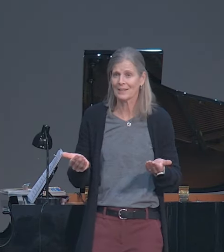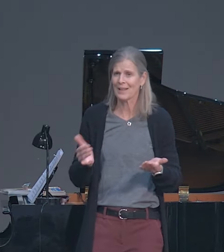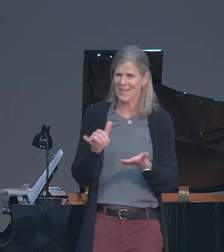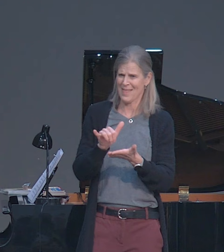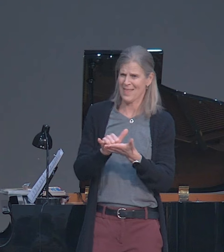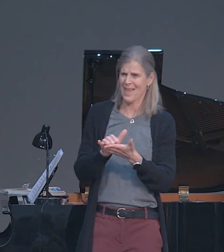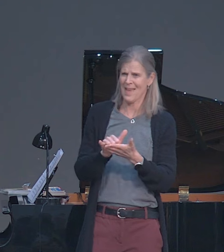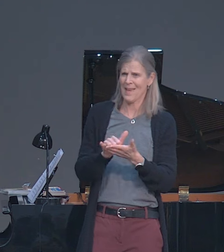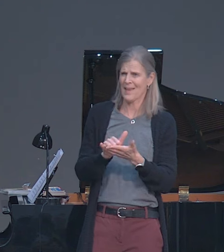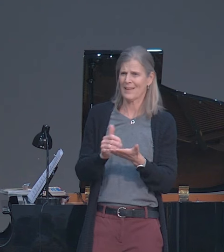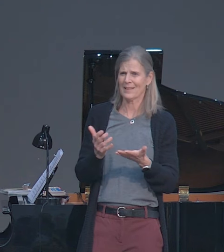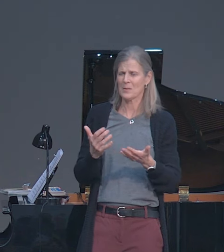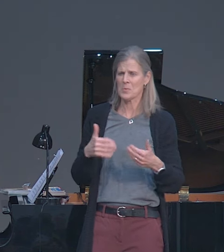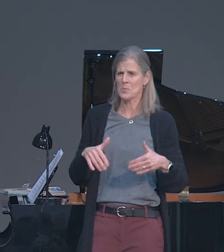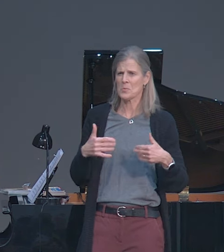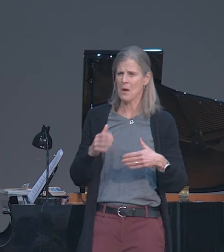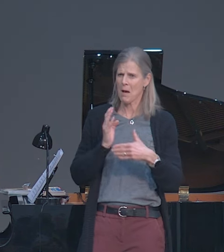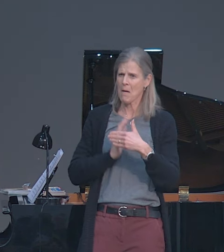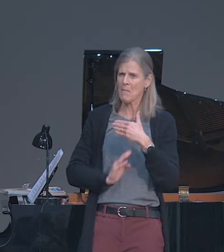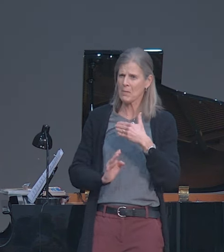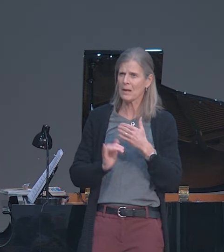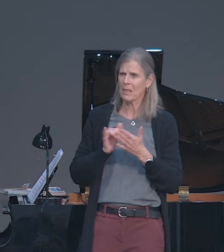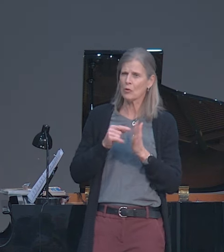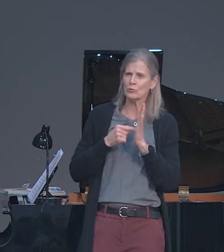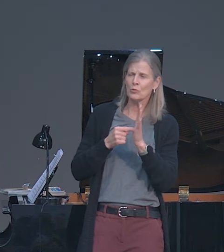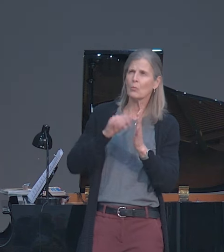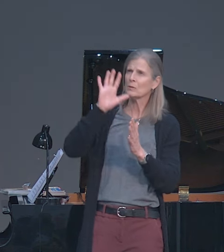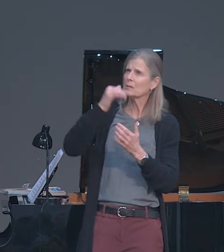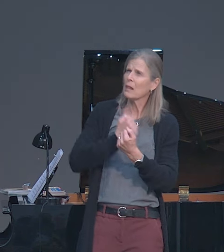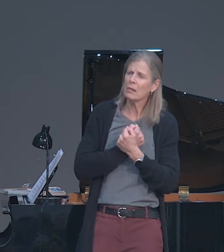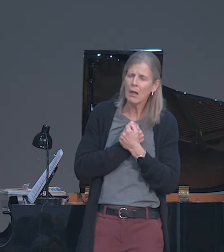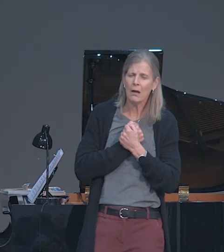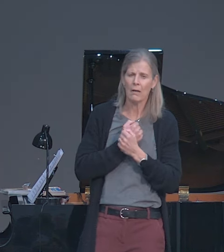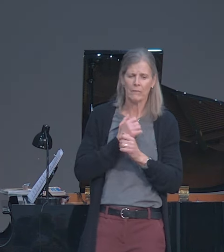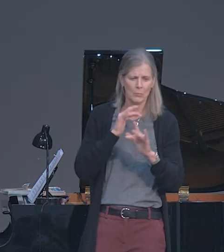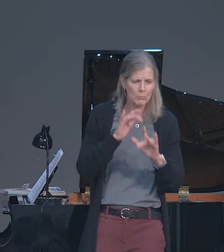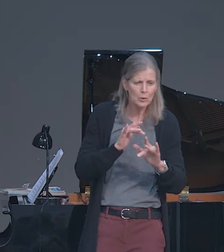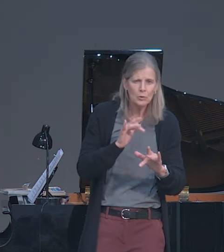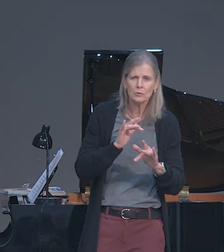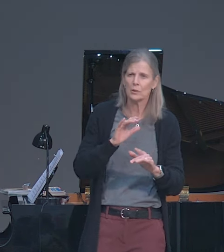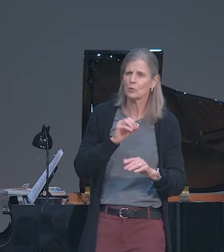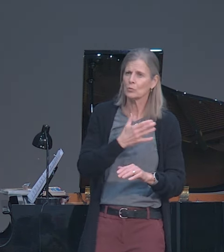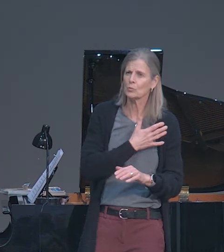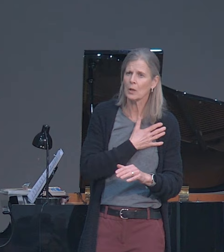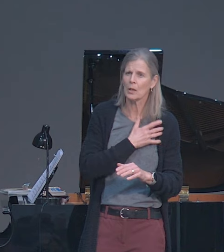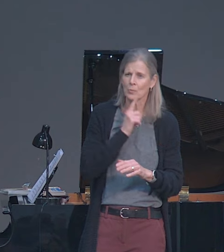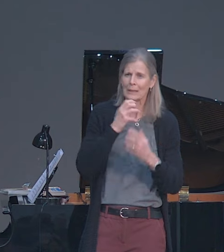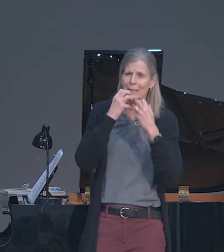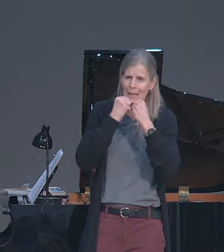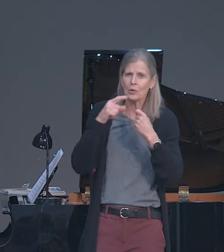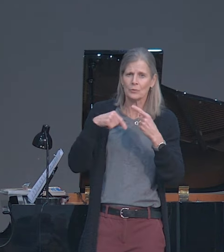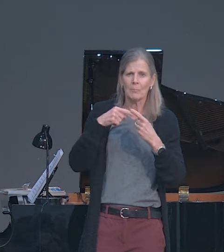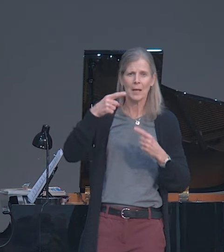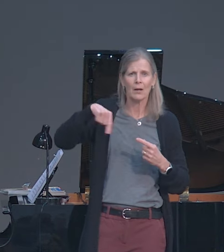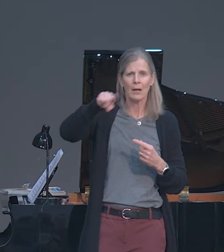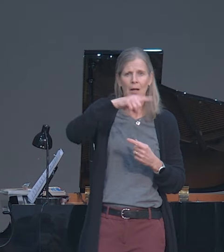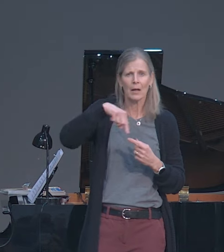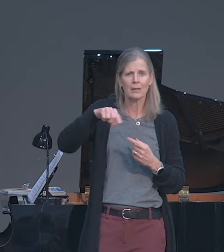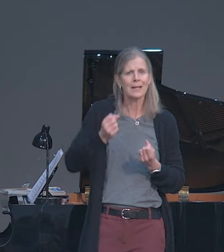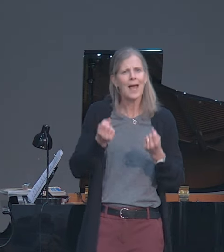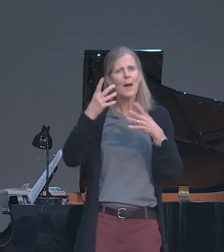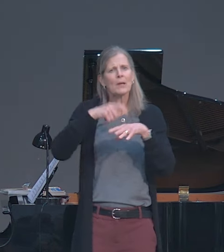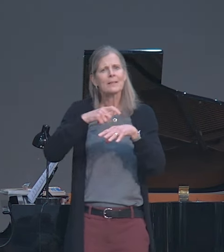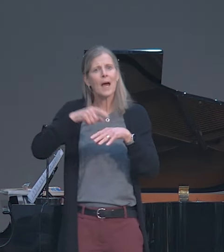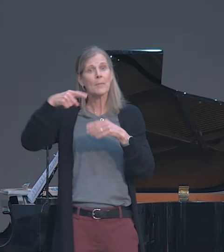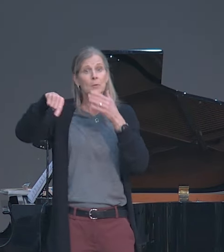That's humbling. It says a lot about His love and His mercy and His grace. He cares about you. How many times